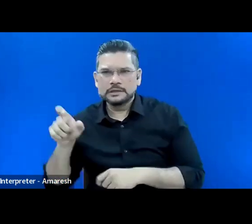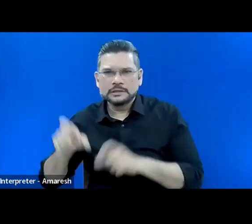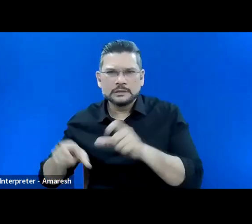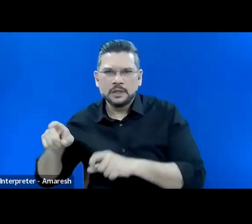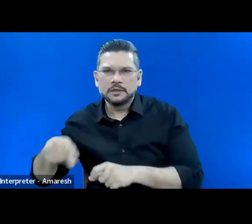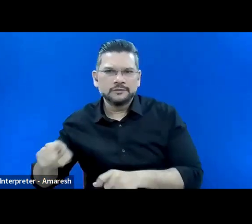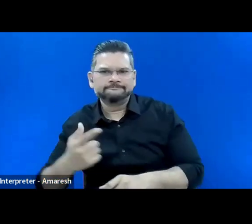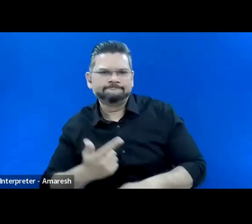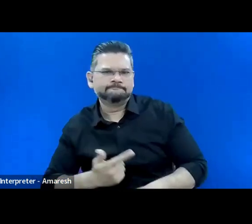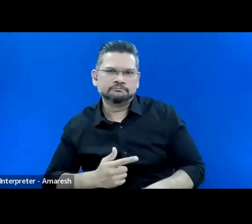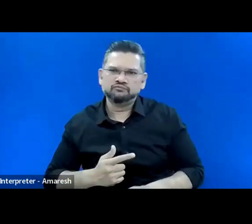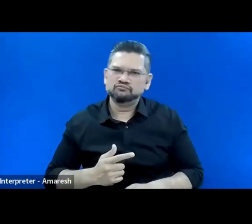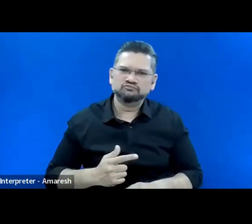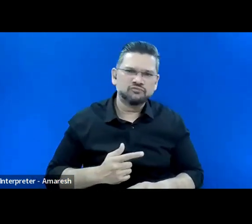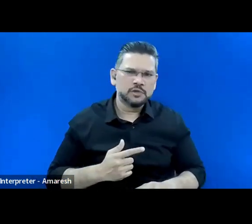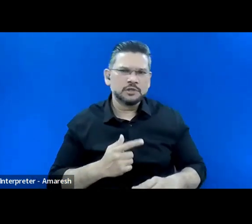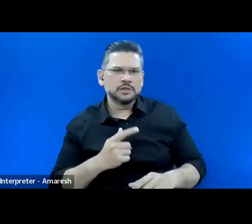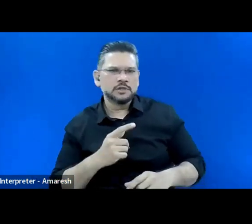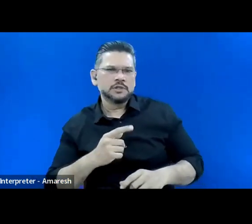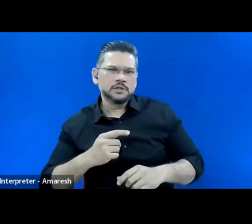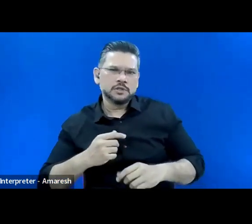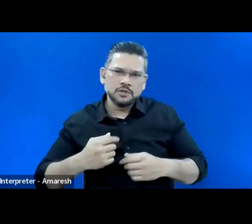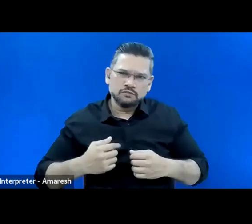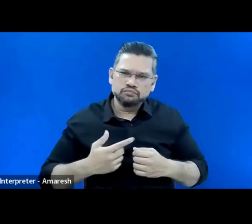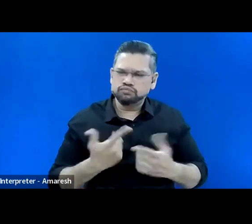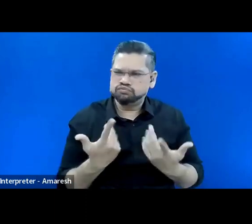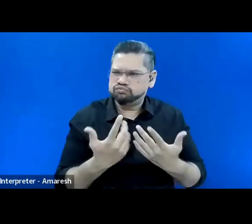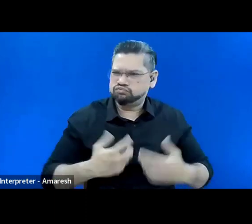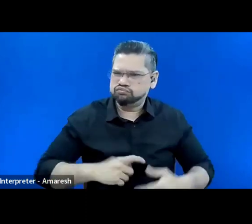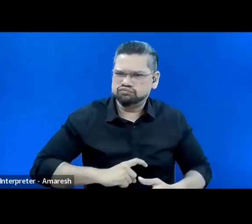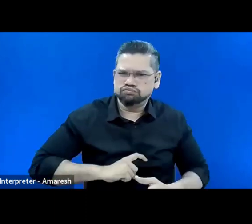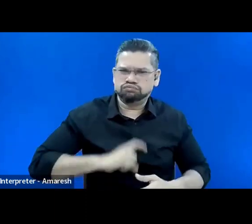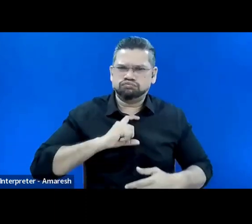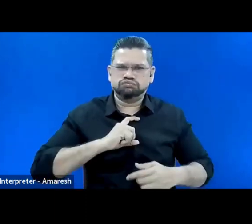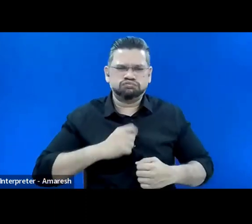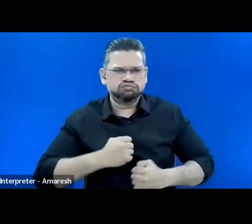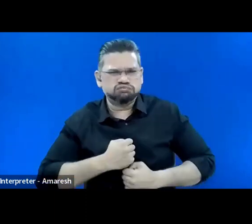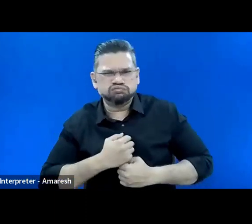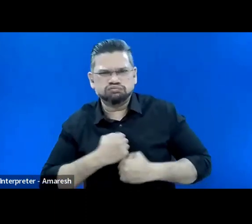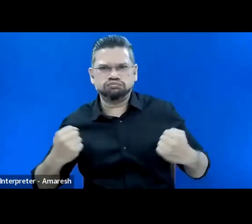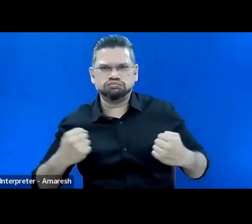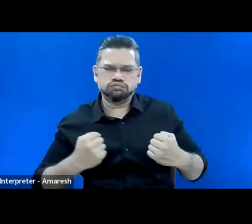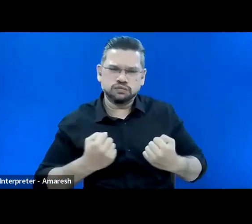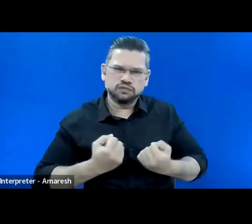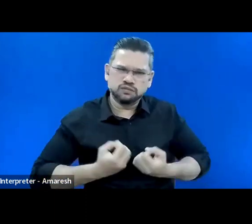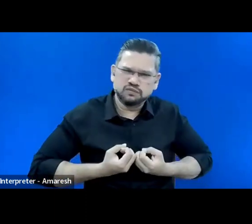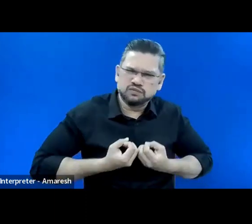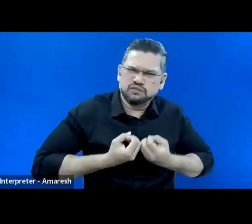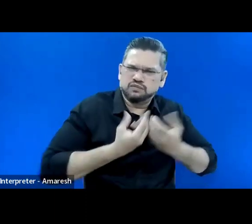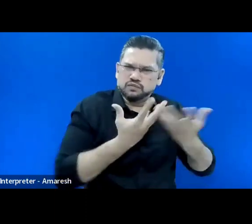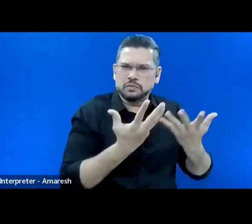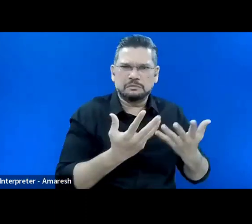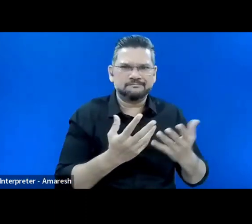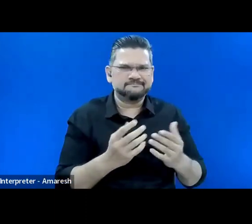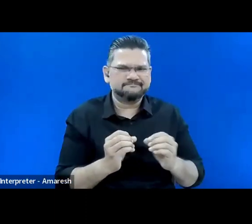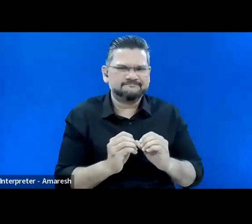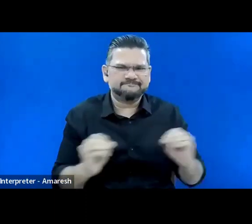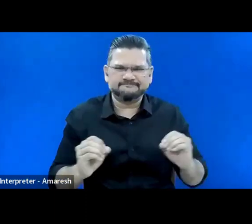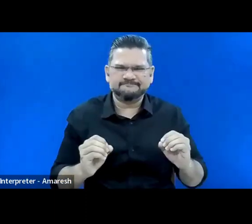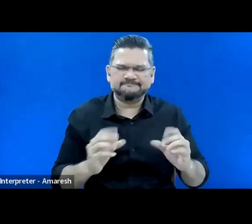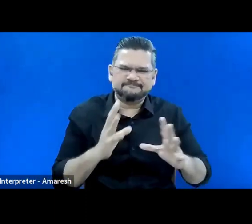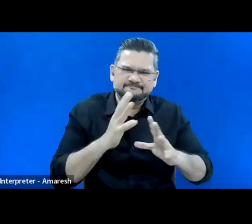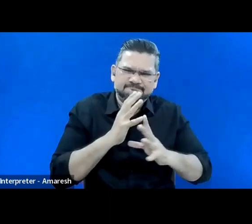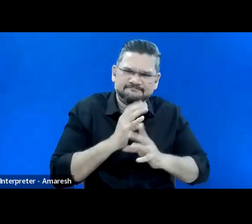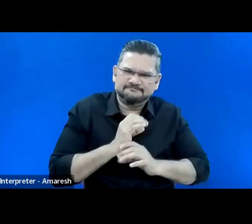out. They are not confident to identify as a person with psychosocial disability in the Pacific.